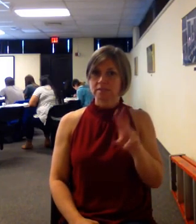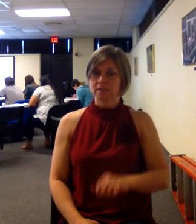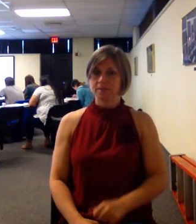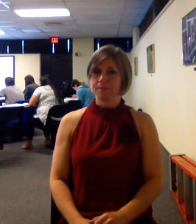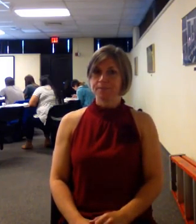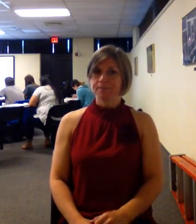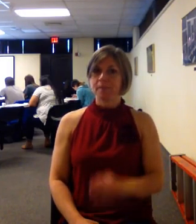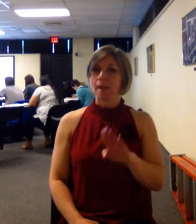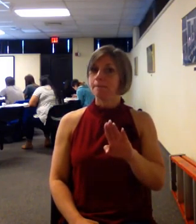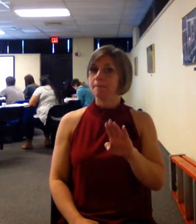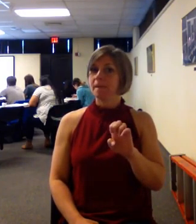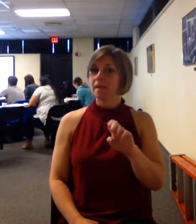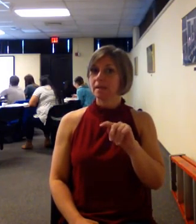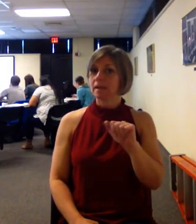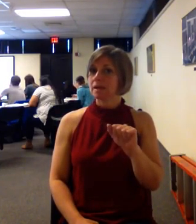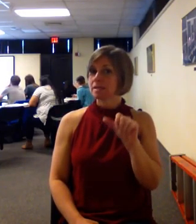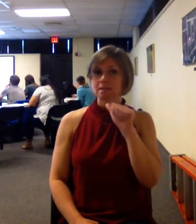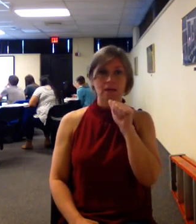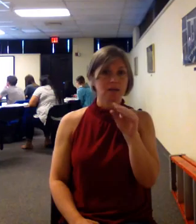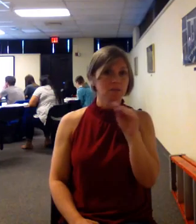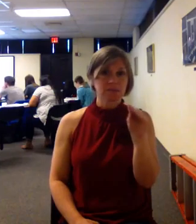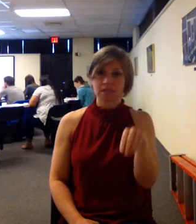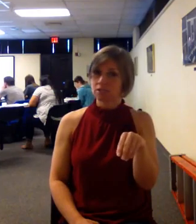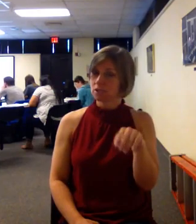And beta is not a percentage, so don't write that.